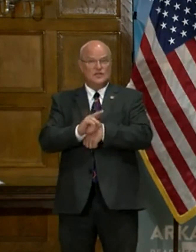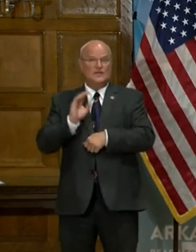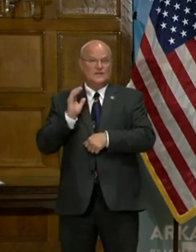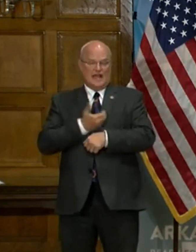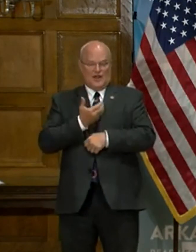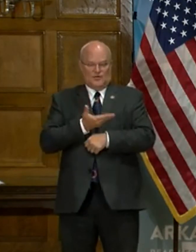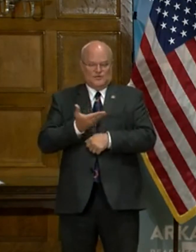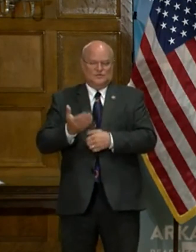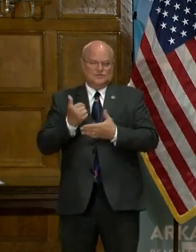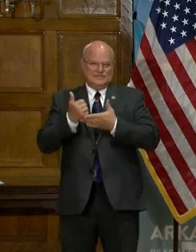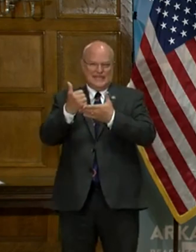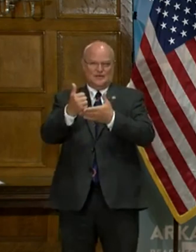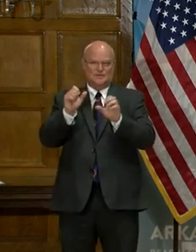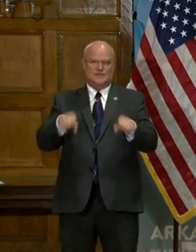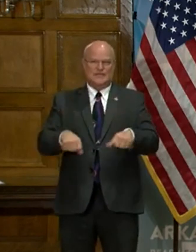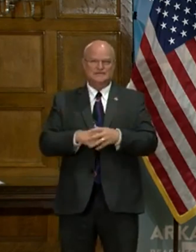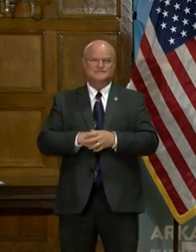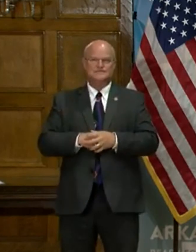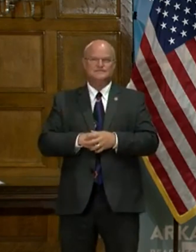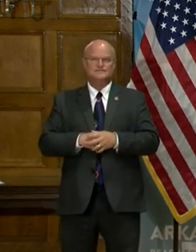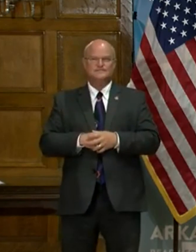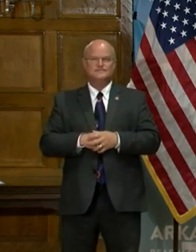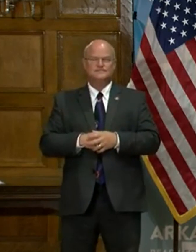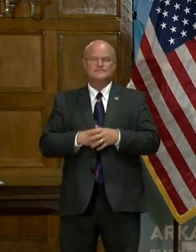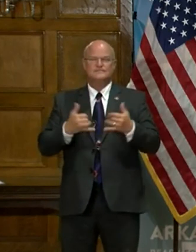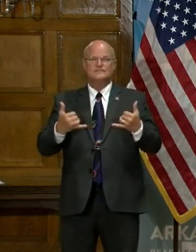our resources to help. Let's go